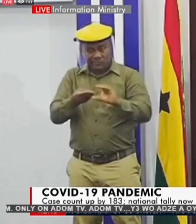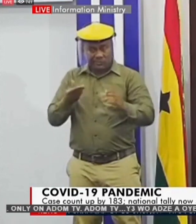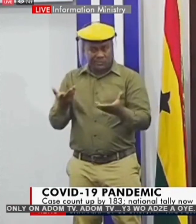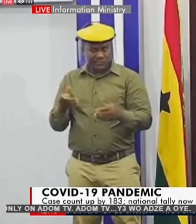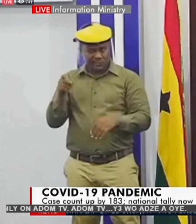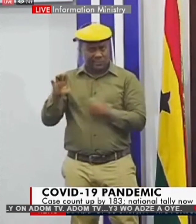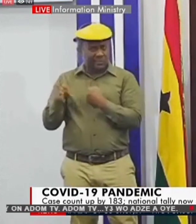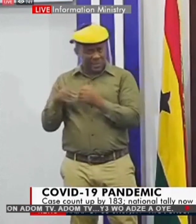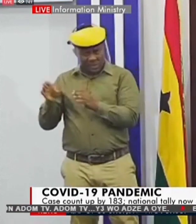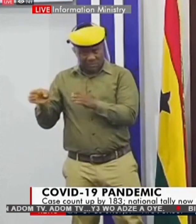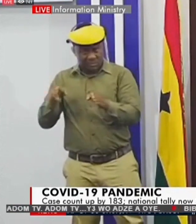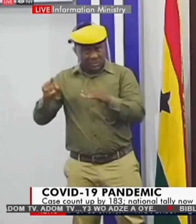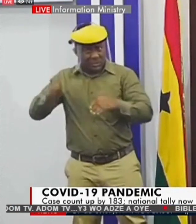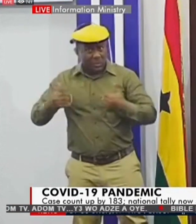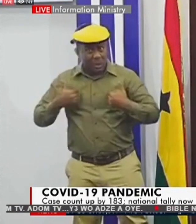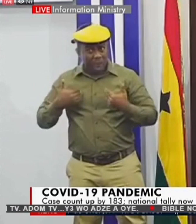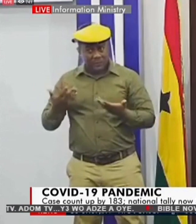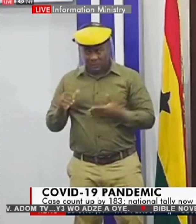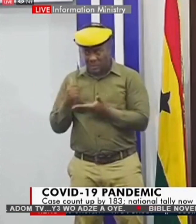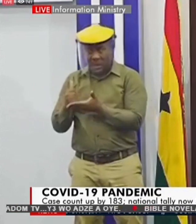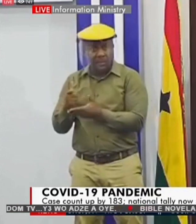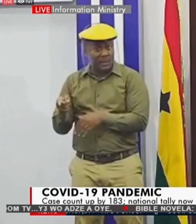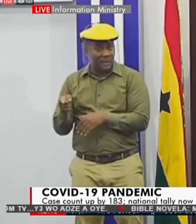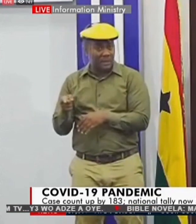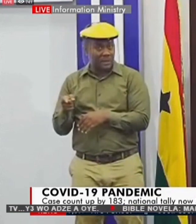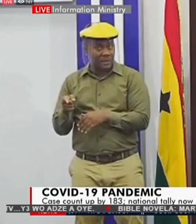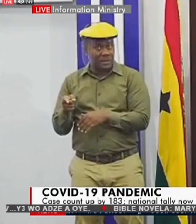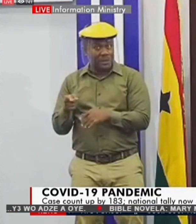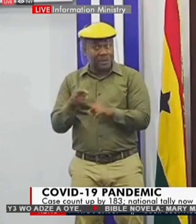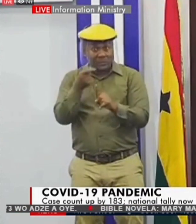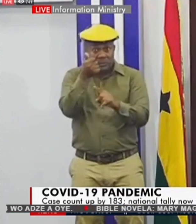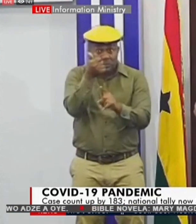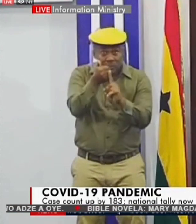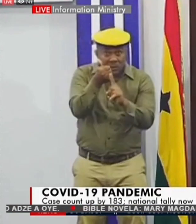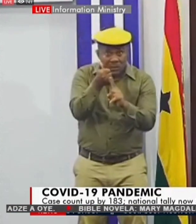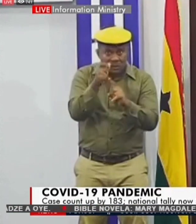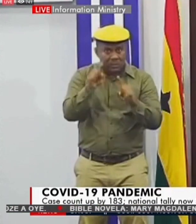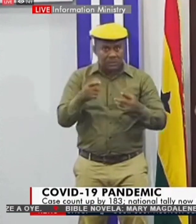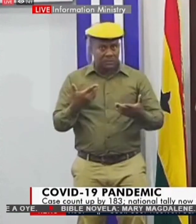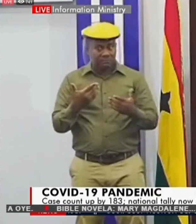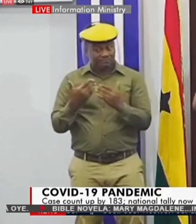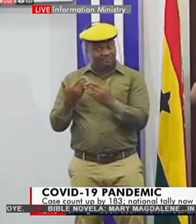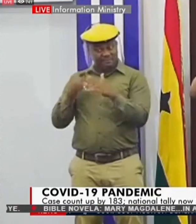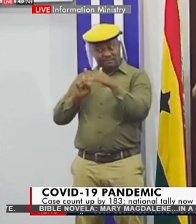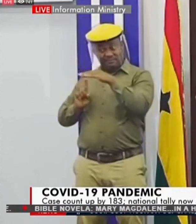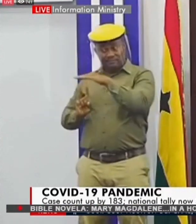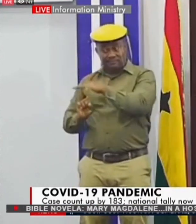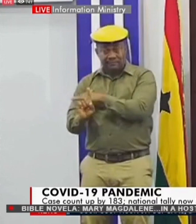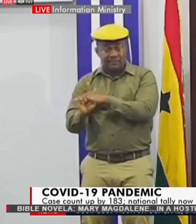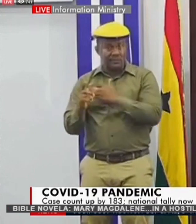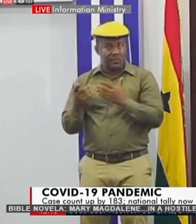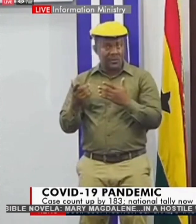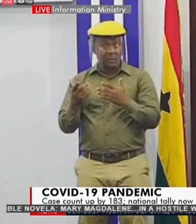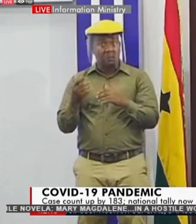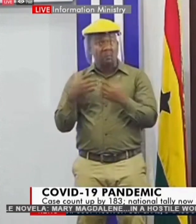itself also put measures in place to deal with some of these issues. But at the personal level, you too, who before and immediately after using